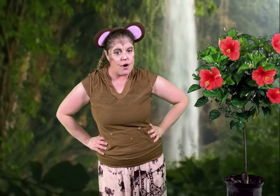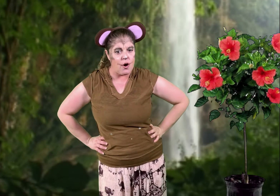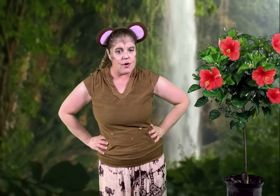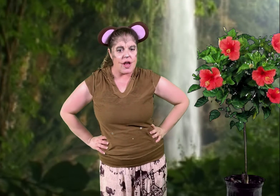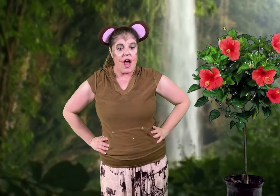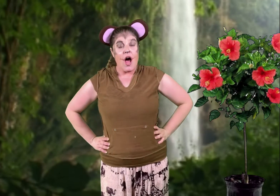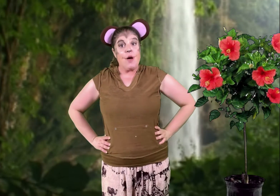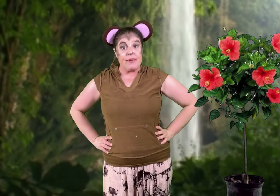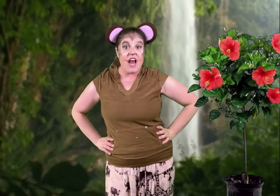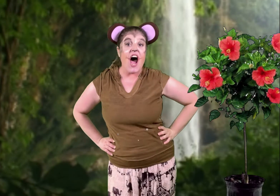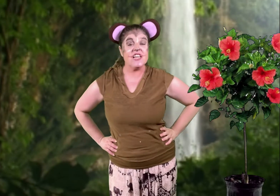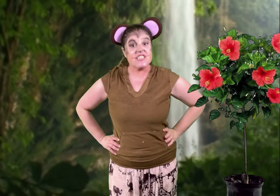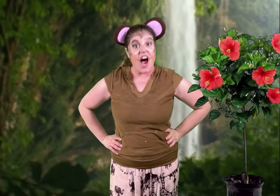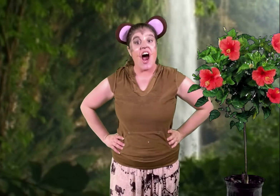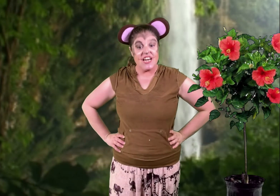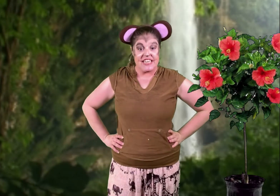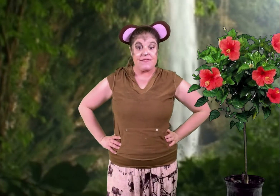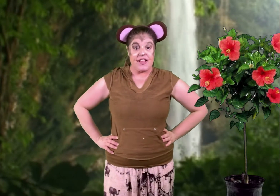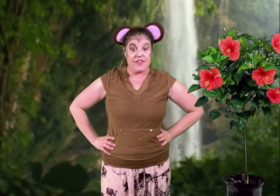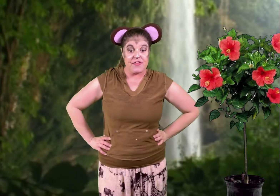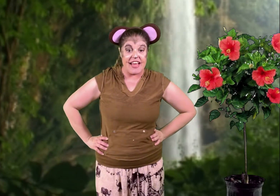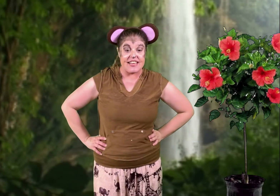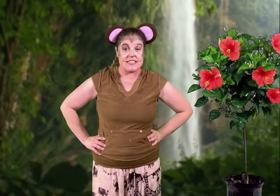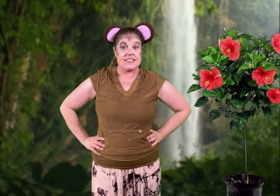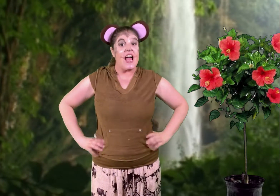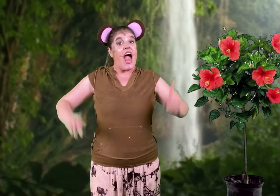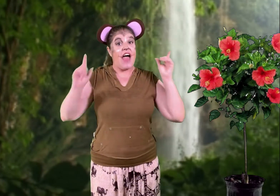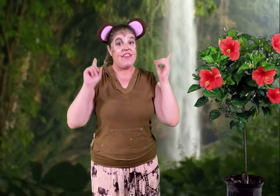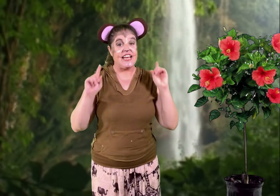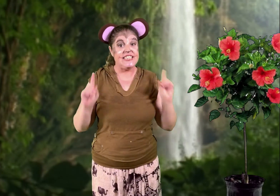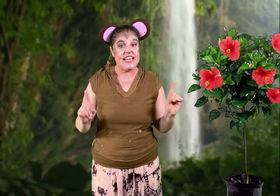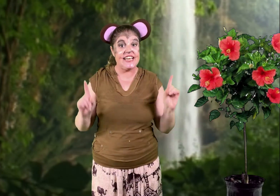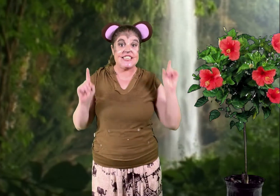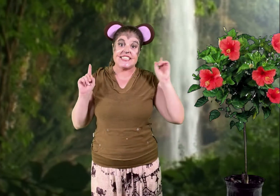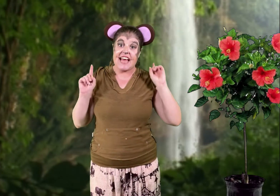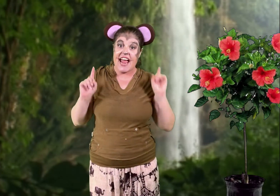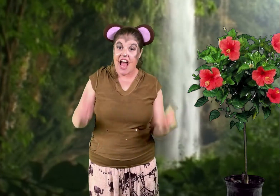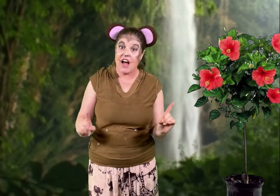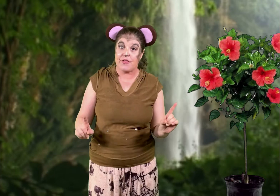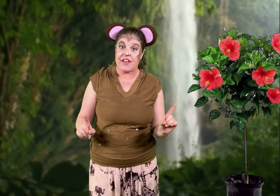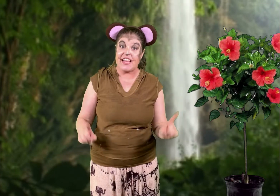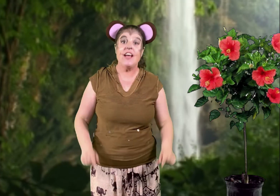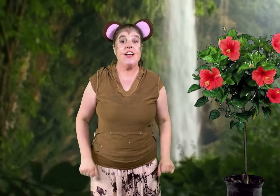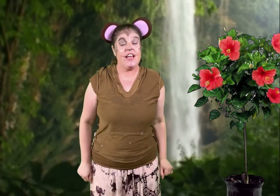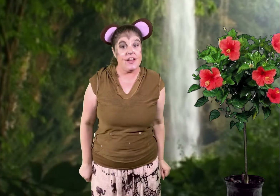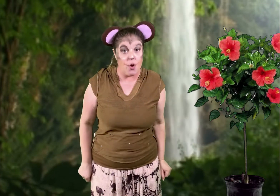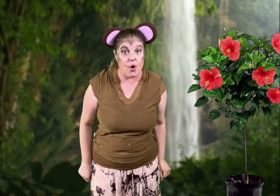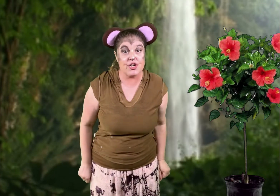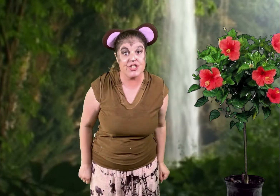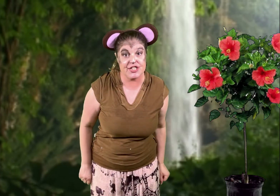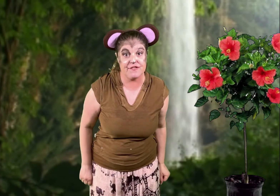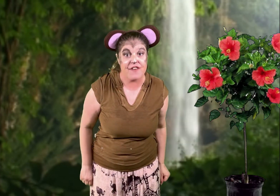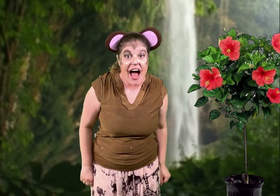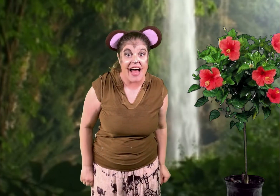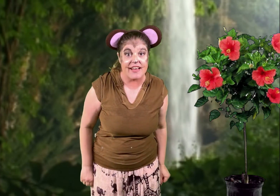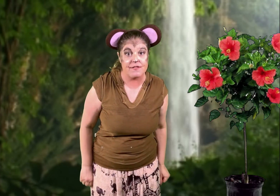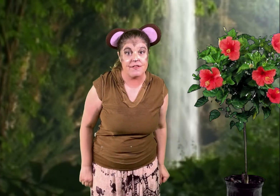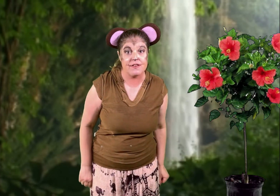all, plants are living things and they need to stay healthy in order to survive.